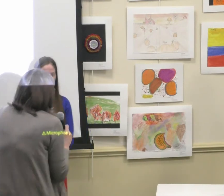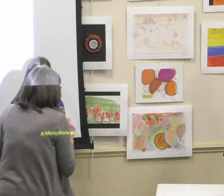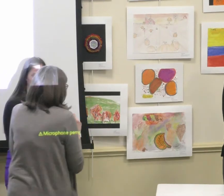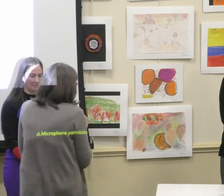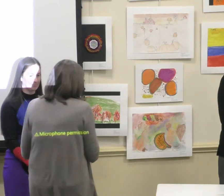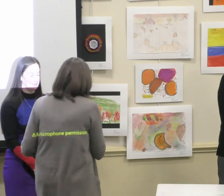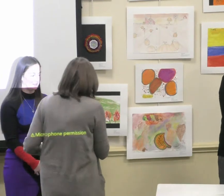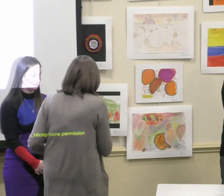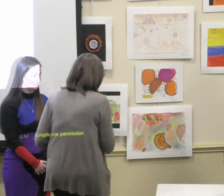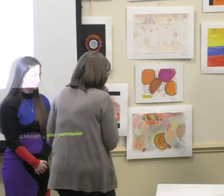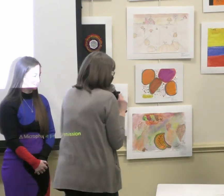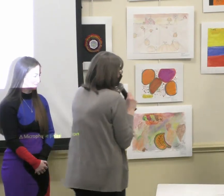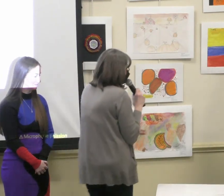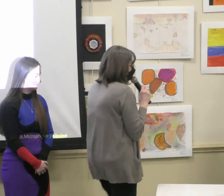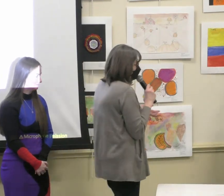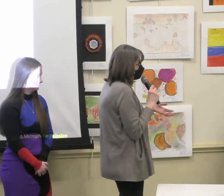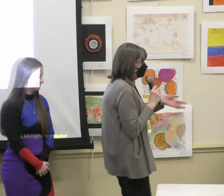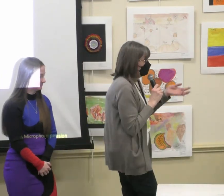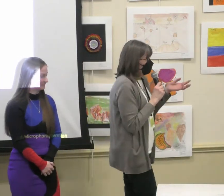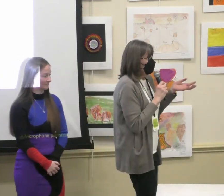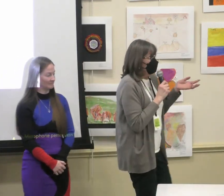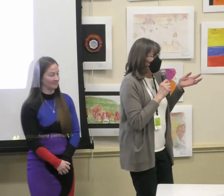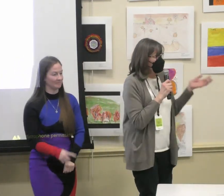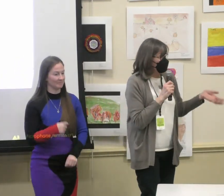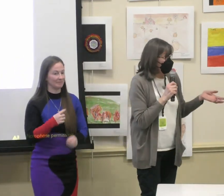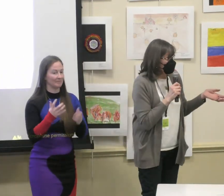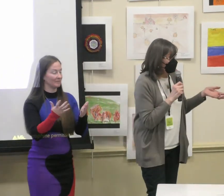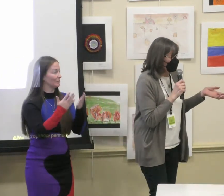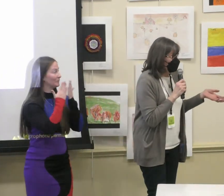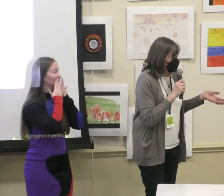Yay. and I would just like to thank you very much, Katie, for coming.